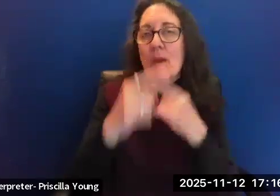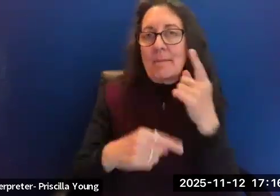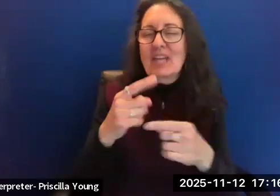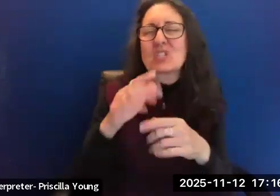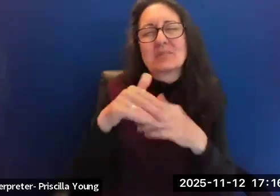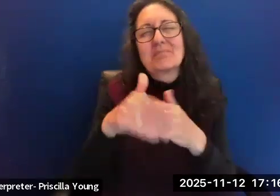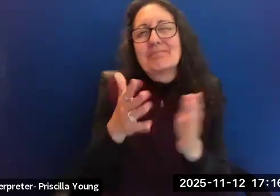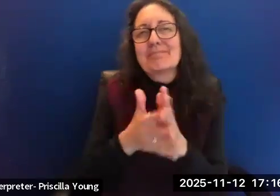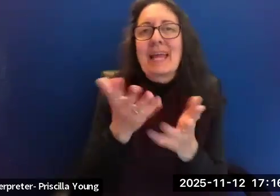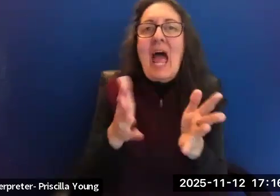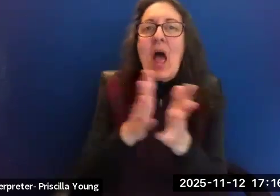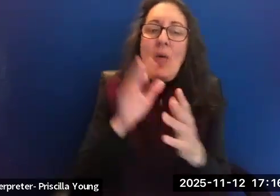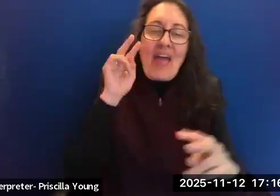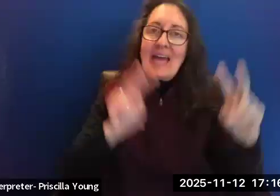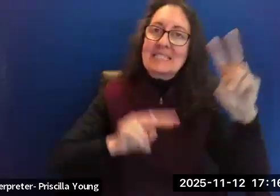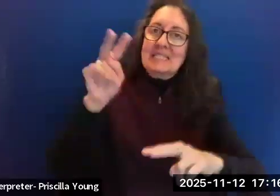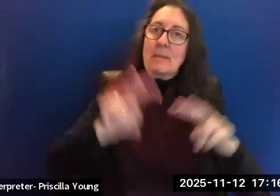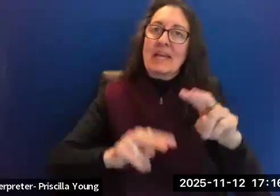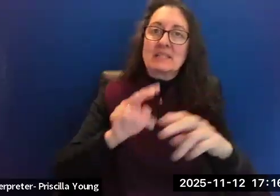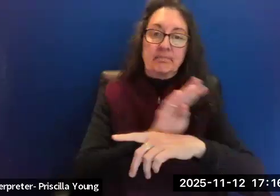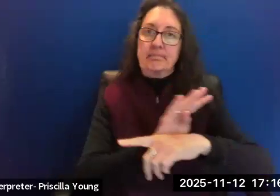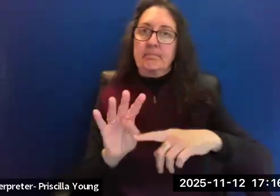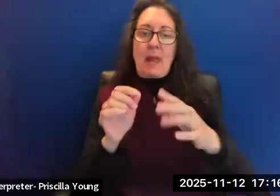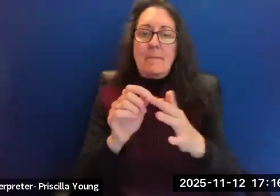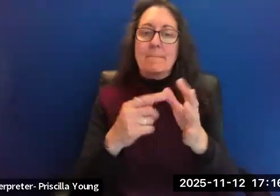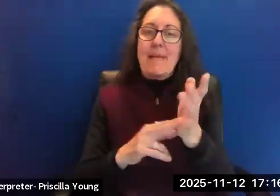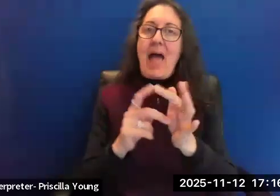be reviewing the